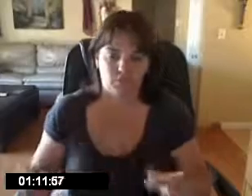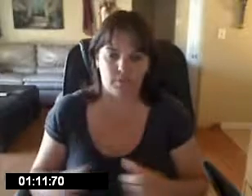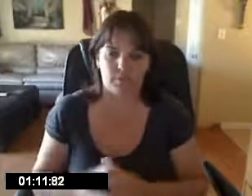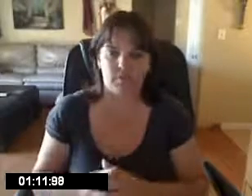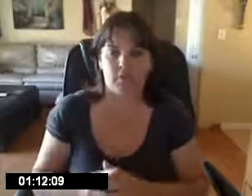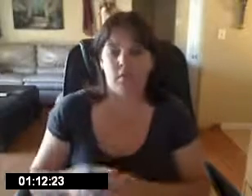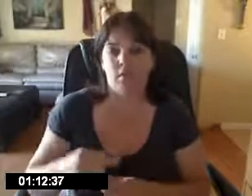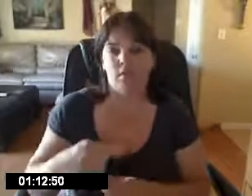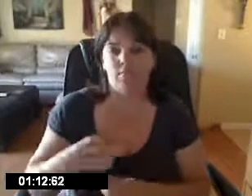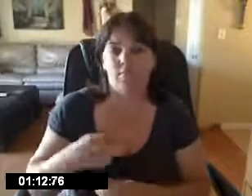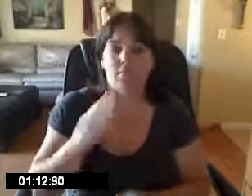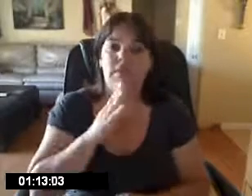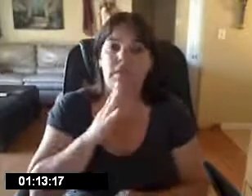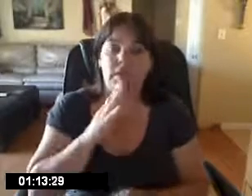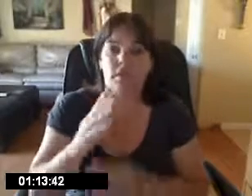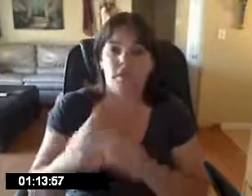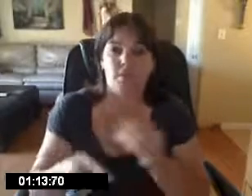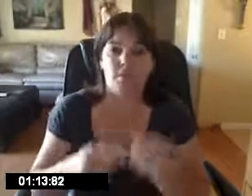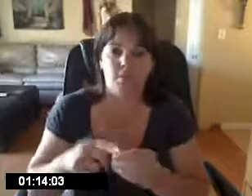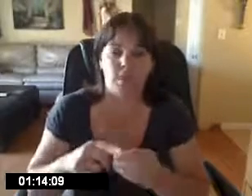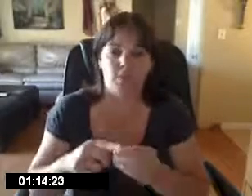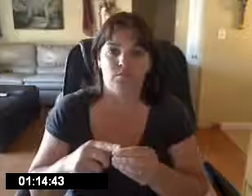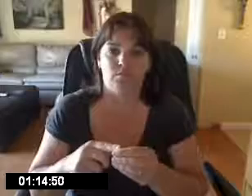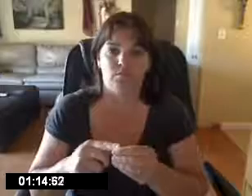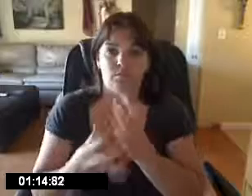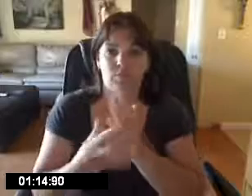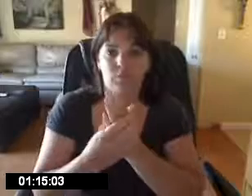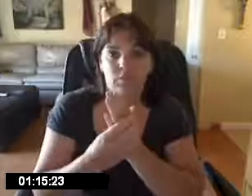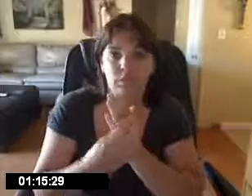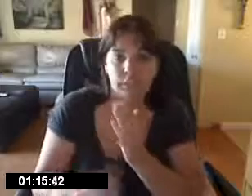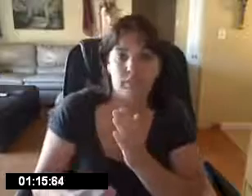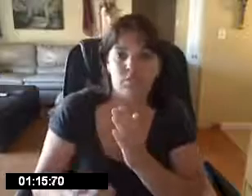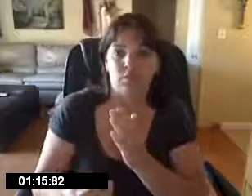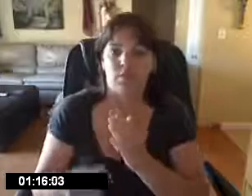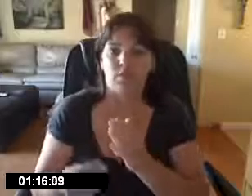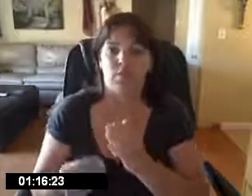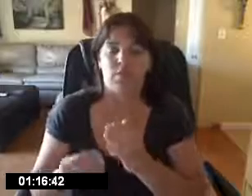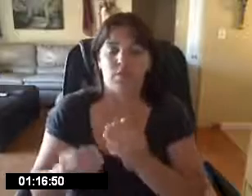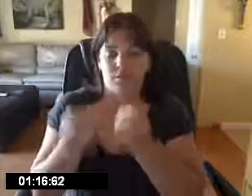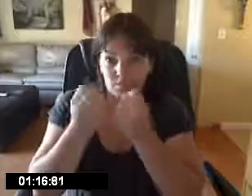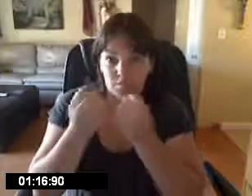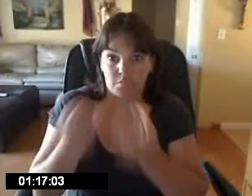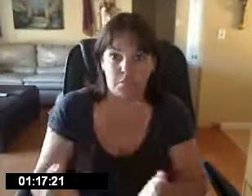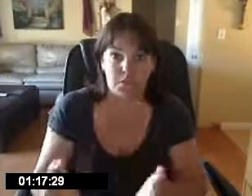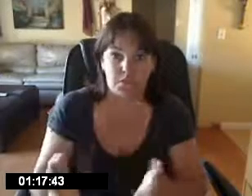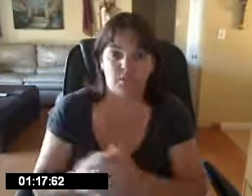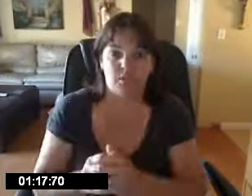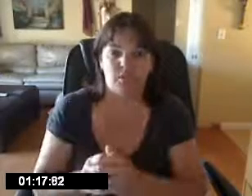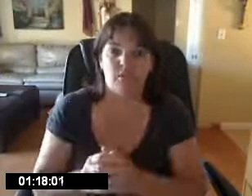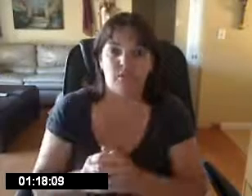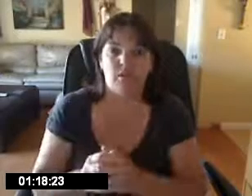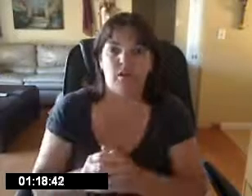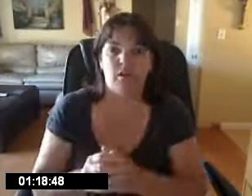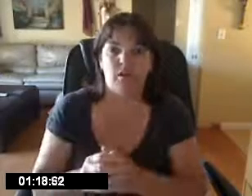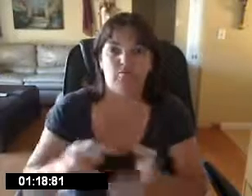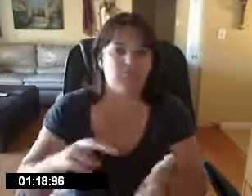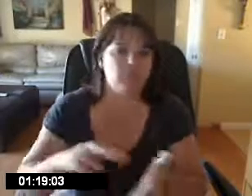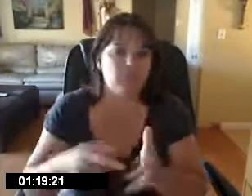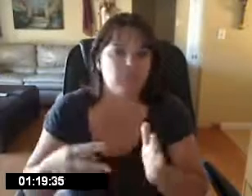an equivalent message intent. So the example I was giving, that I will give again, is sometimes